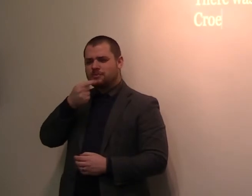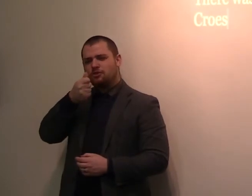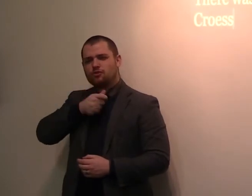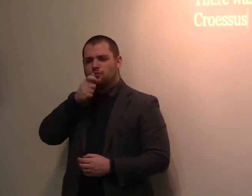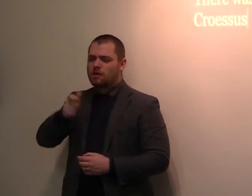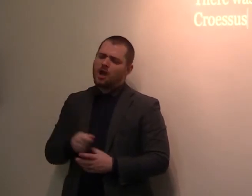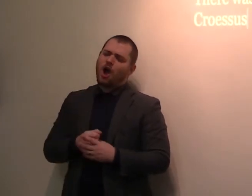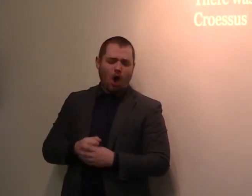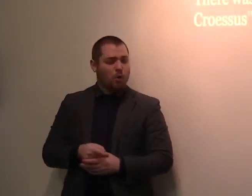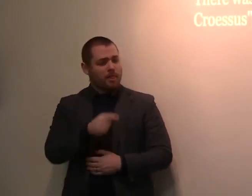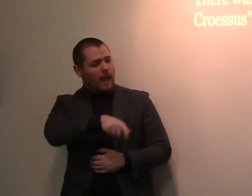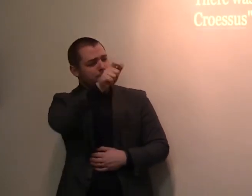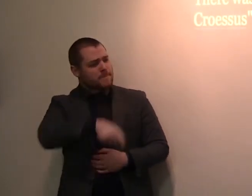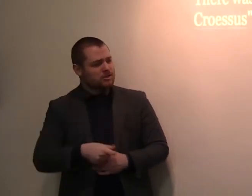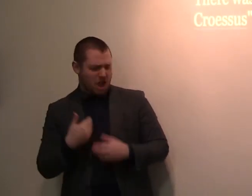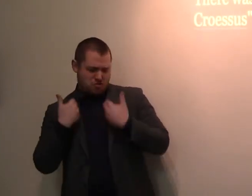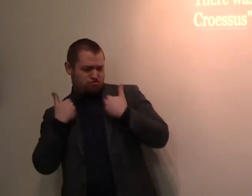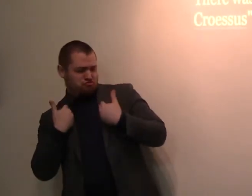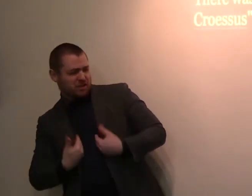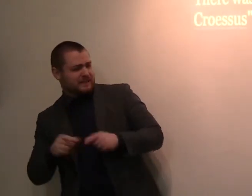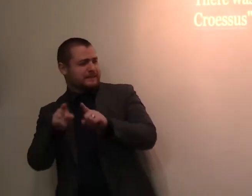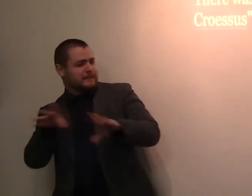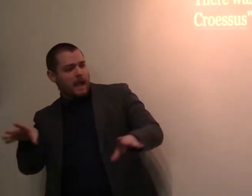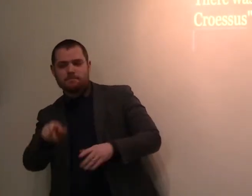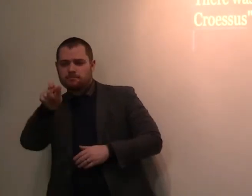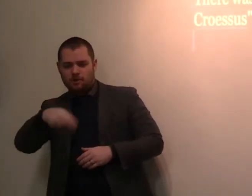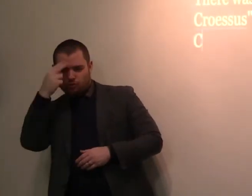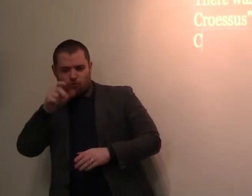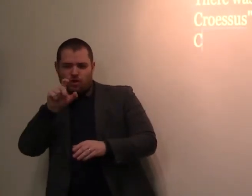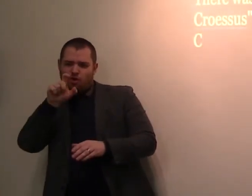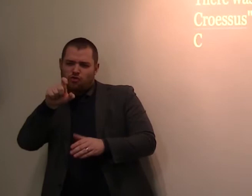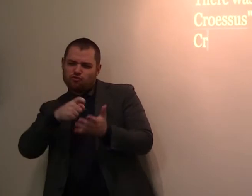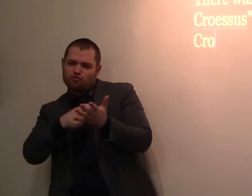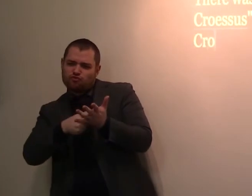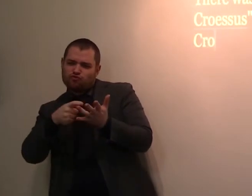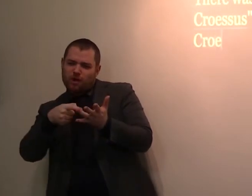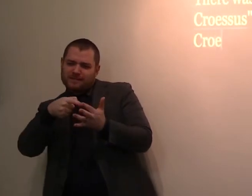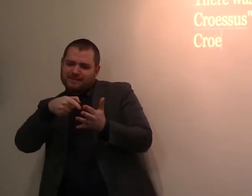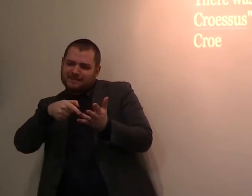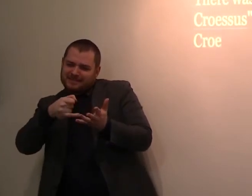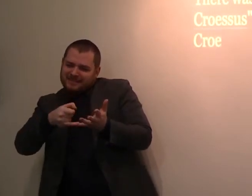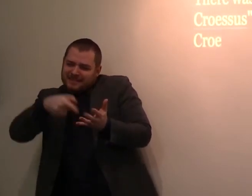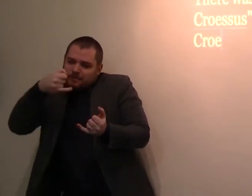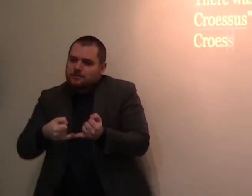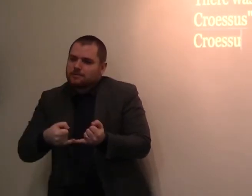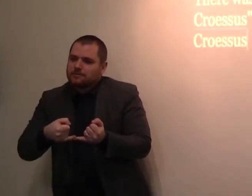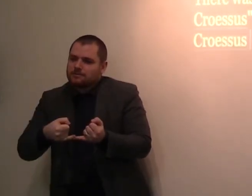As rich as Croesus, because Croesus was the king of Sardis. That's why you have that expression in English.